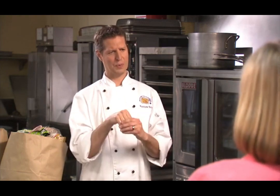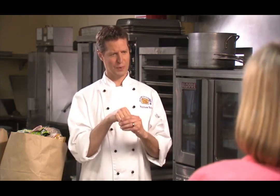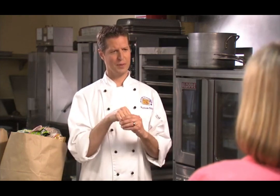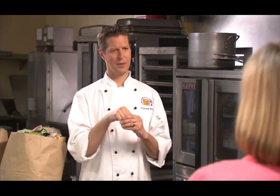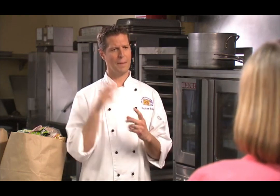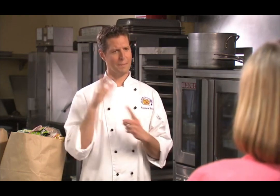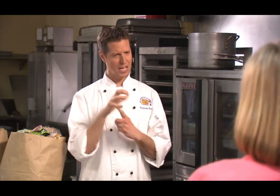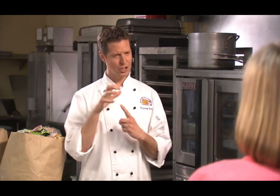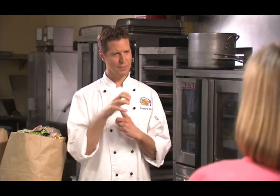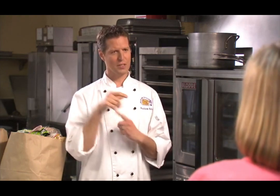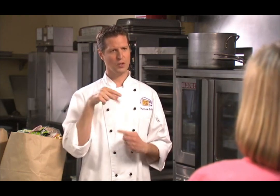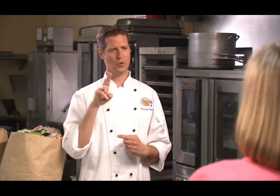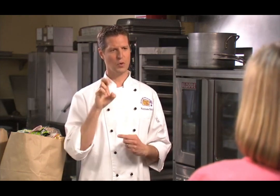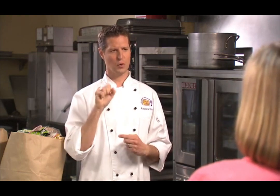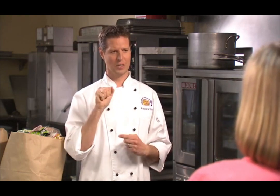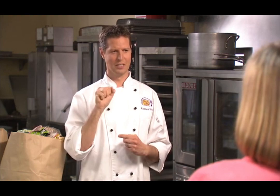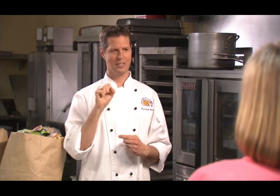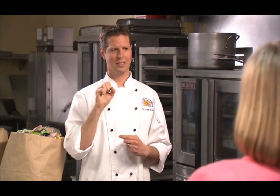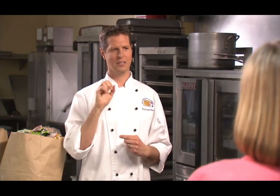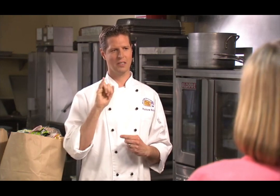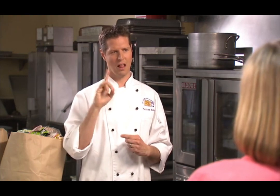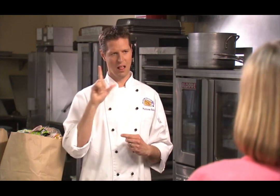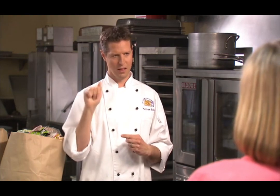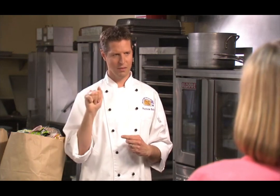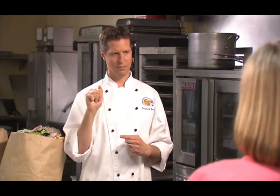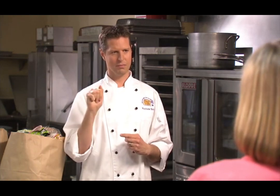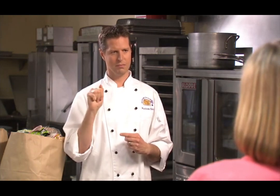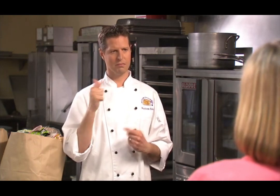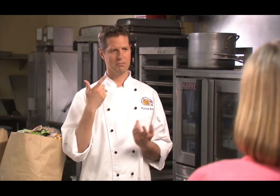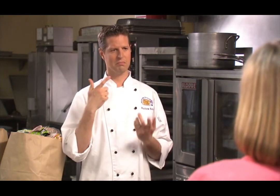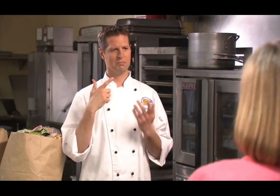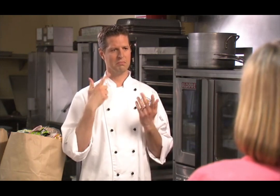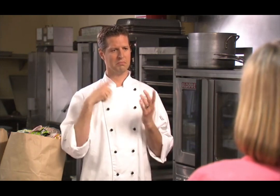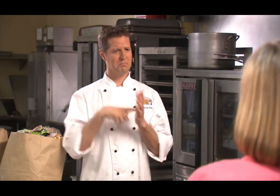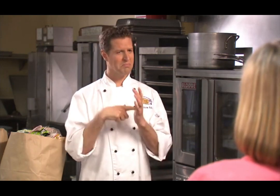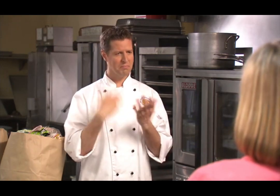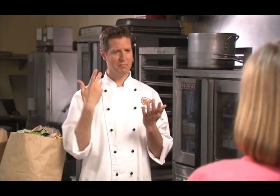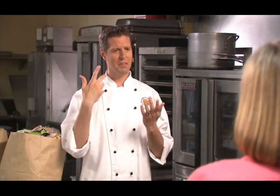Let's include mushroom quesadillas. It's good for a Friday night party with guests.